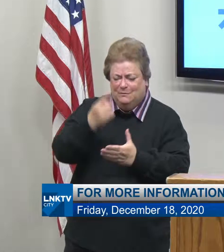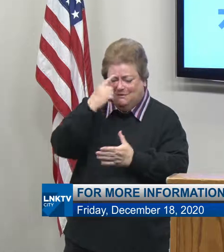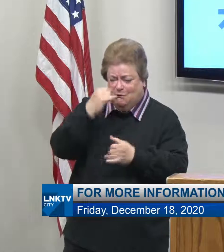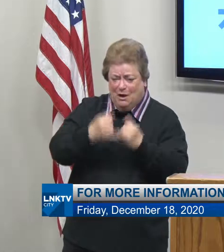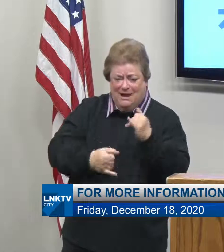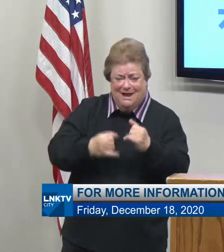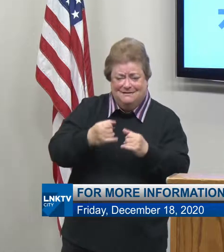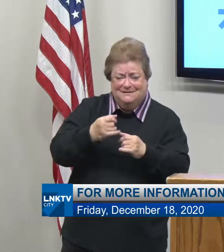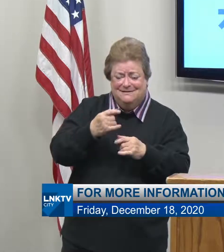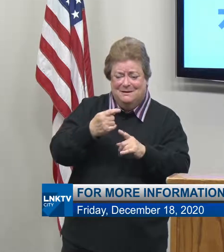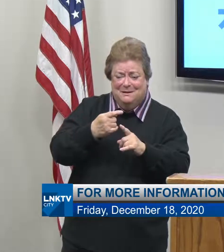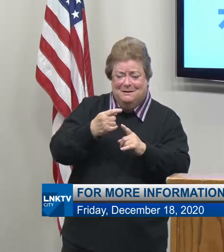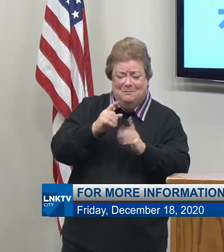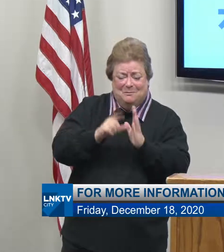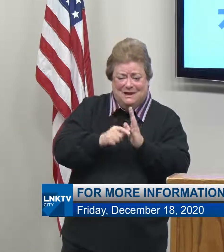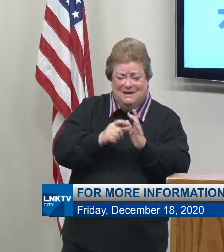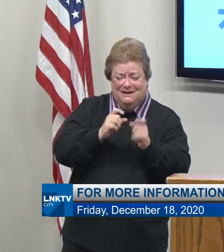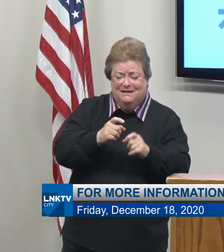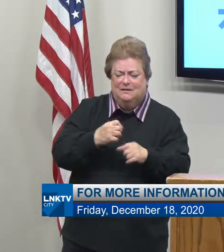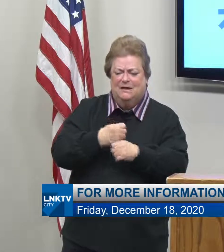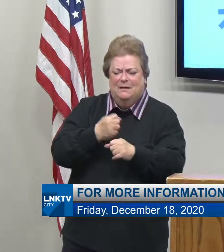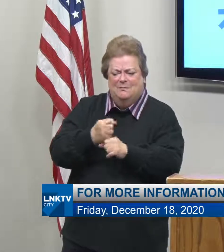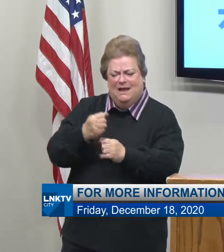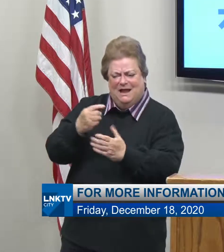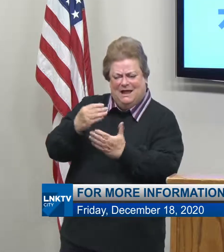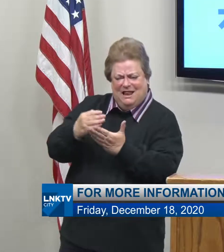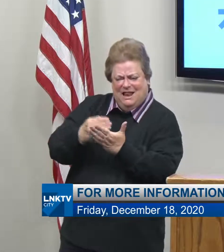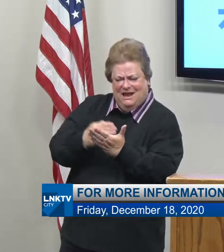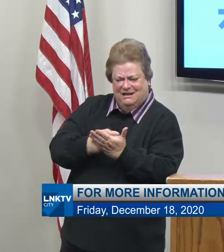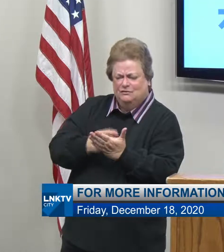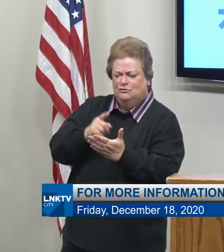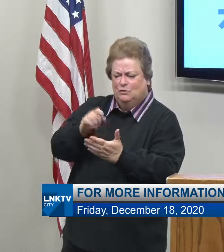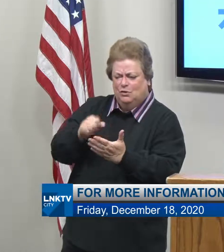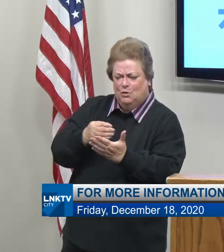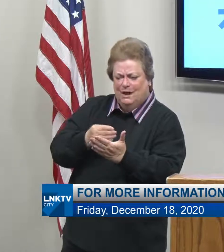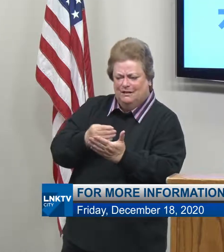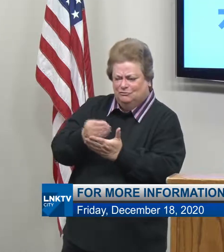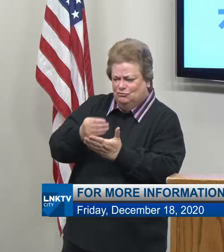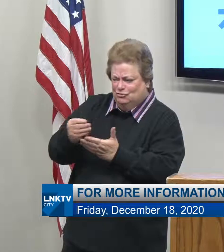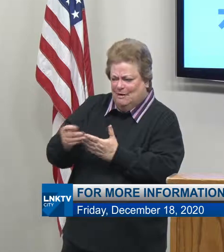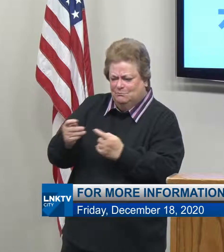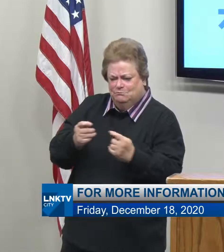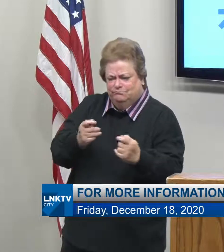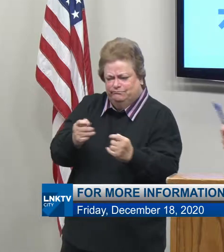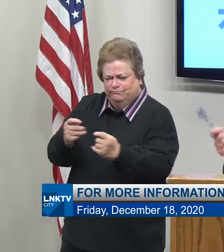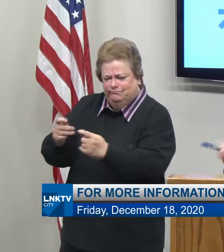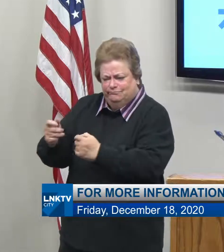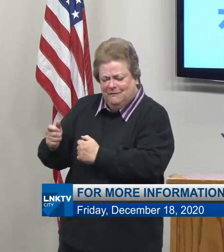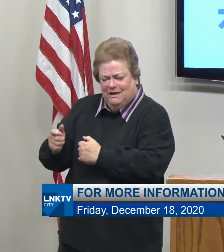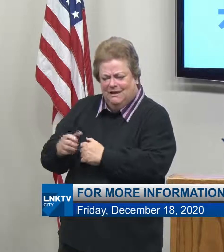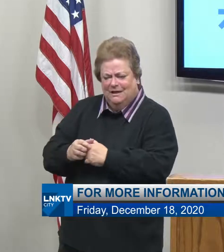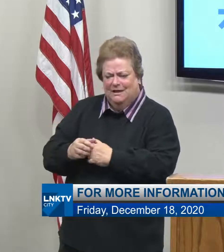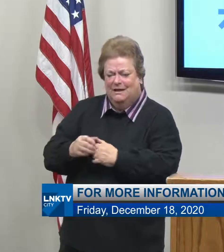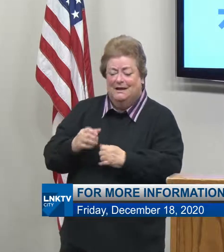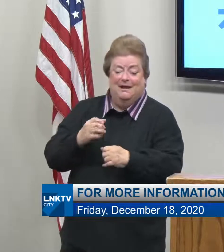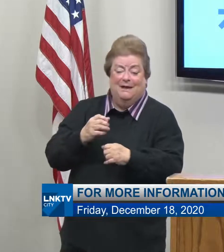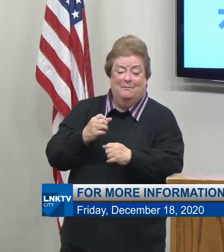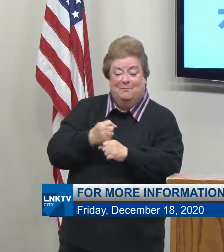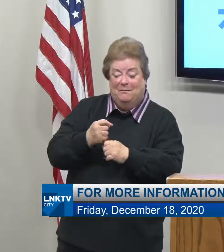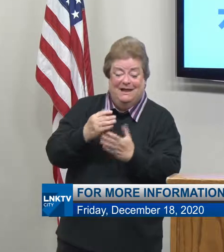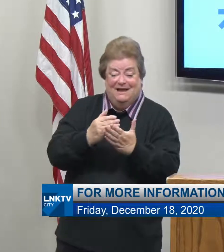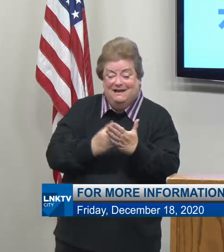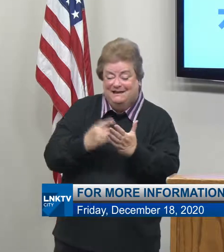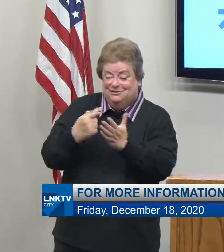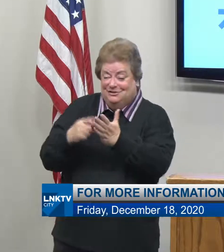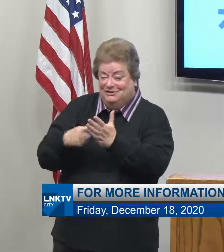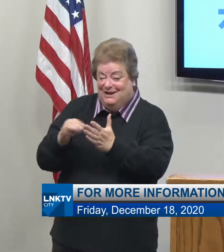gifts, mask up and make a list so that you're able to shop as efficiently as possible. Make a list and check it twice, even.